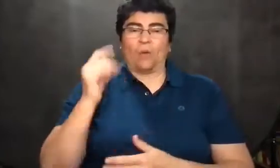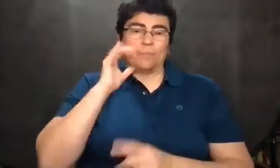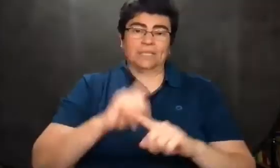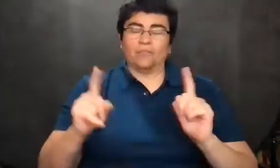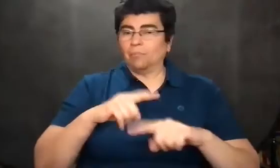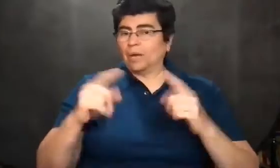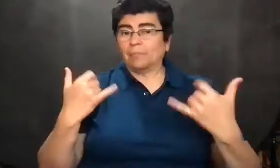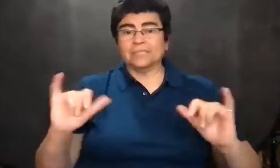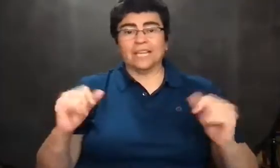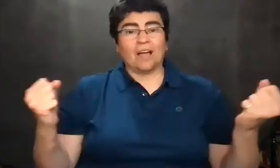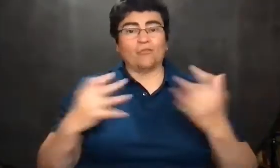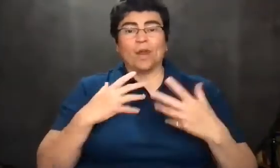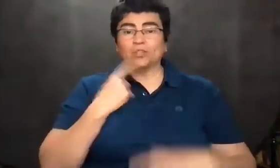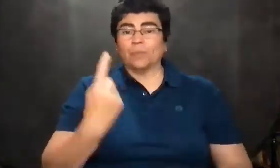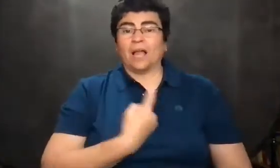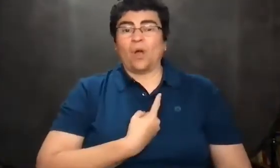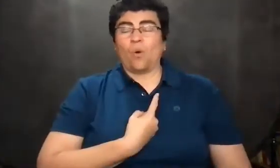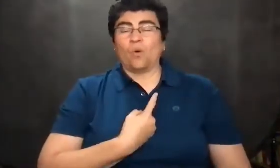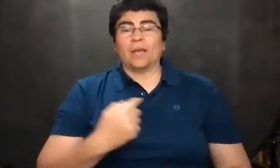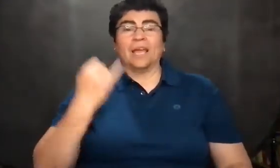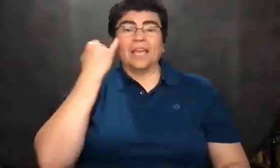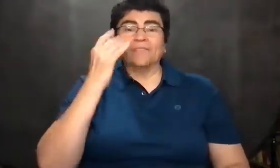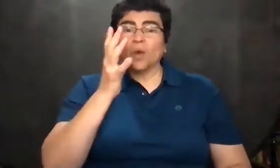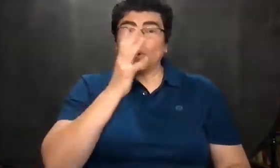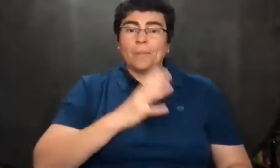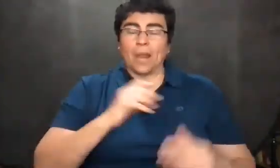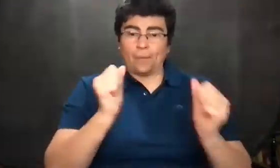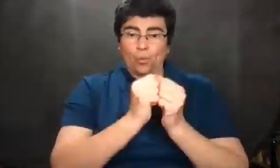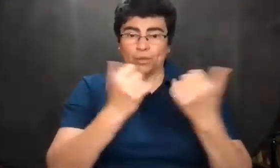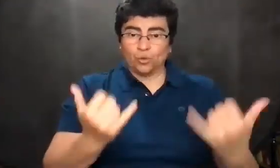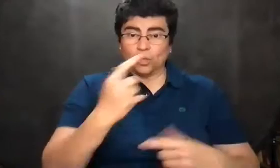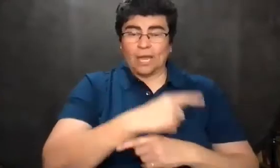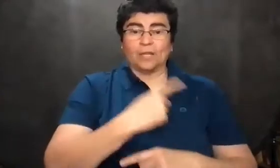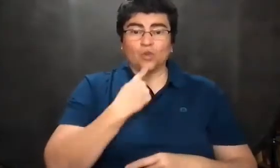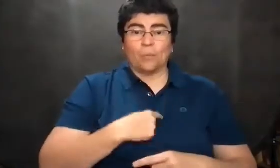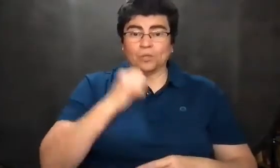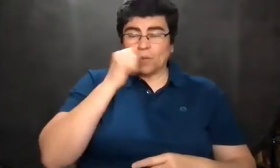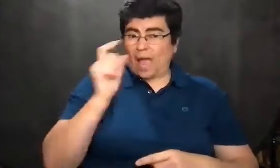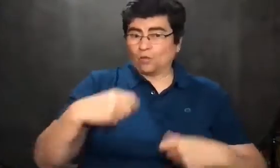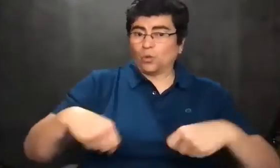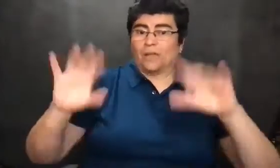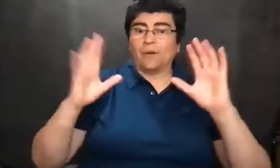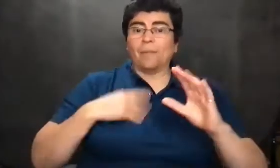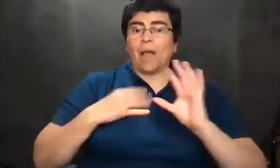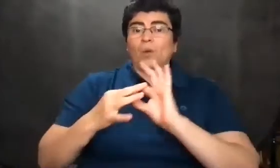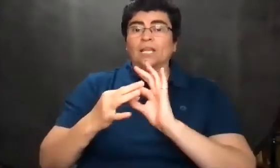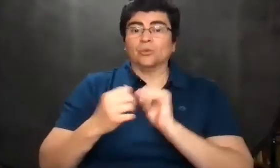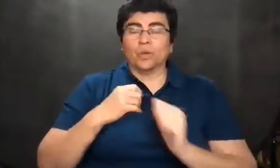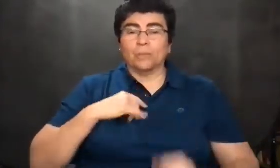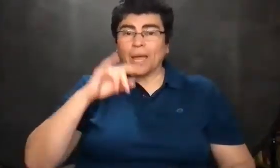that afraid of being alone." He said, "If the woman I'm with today told me tomorrow that I had to give up my relationship with my kids, I would do it all over